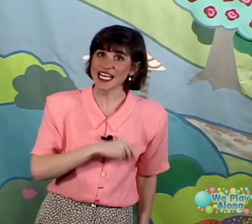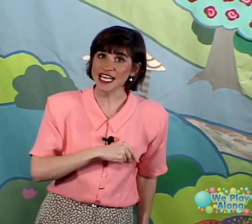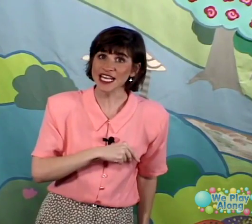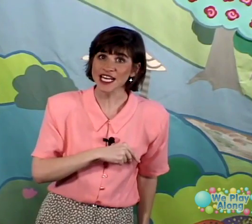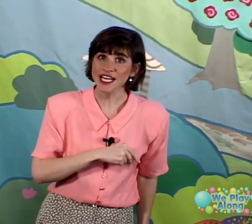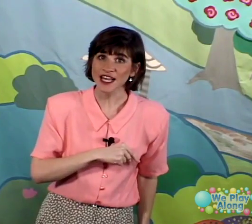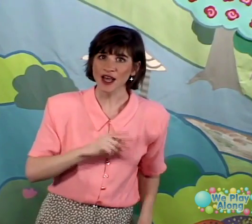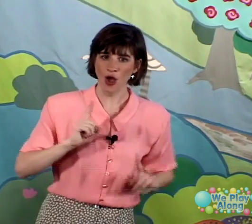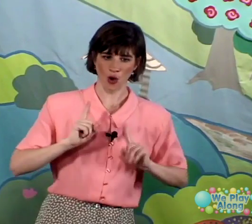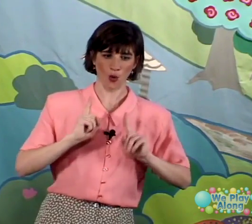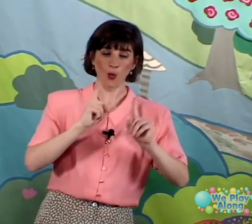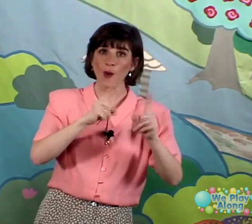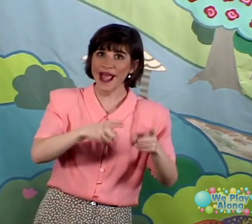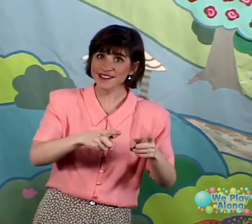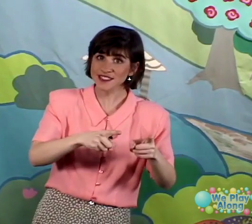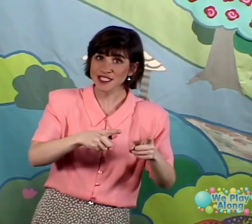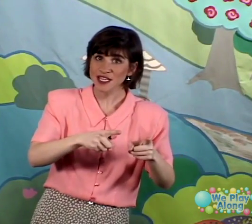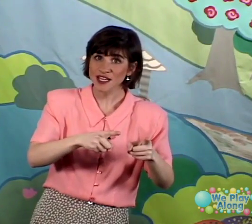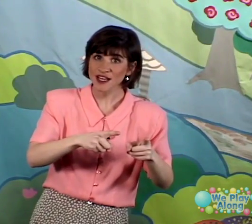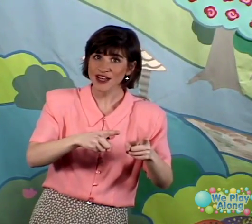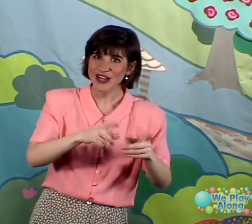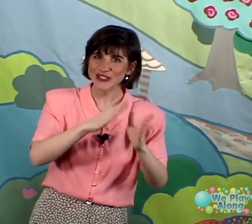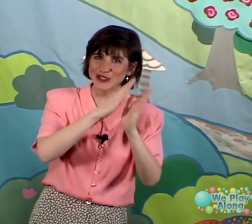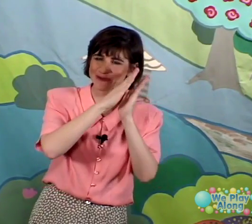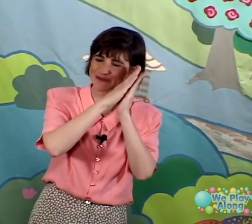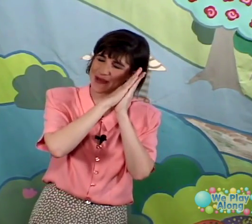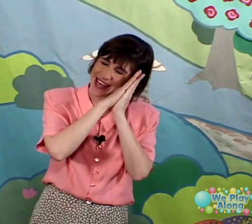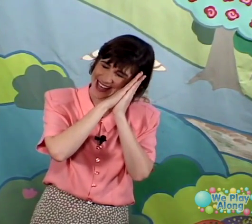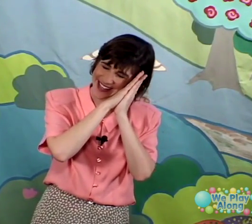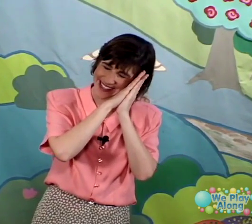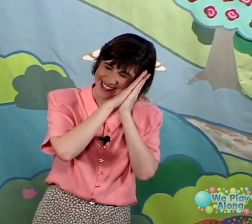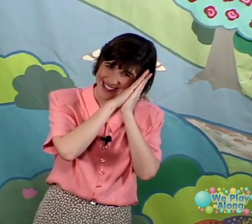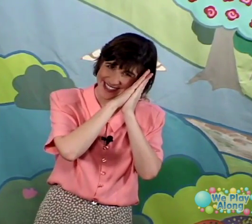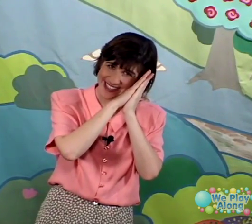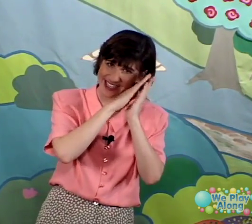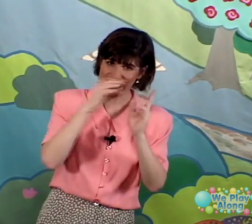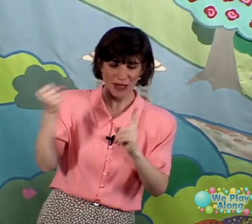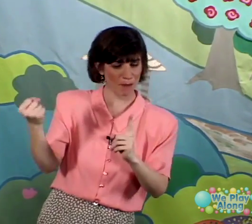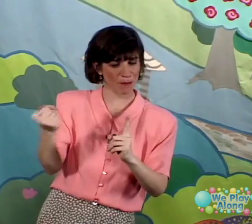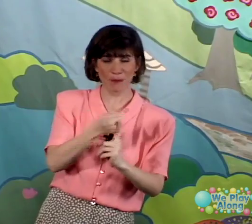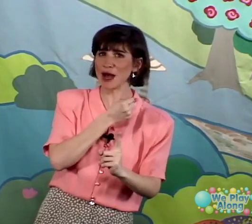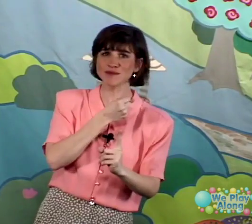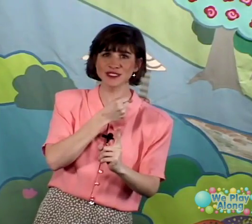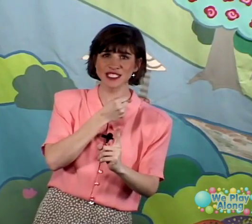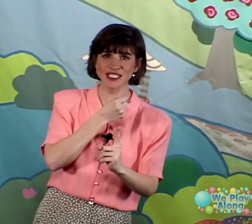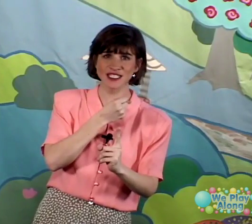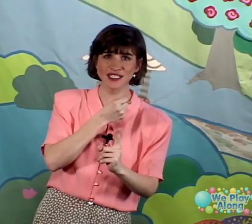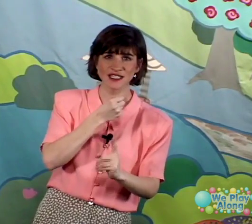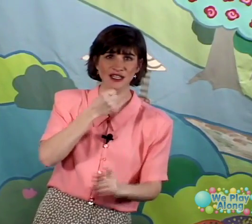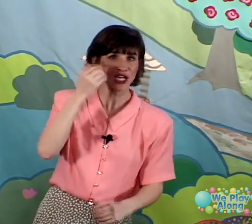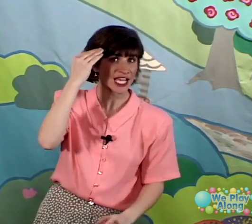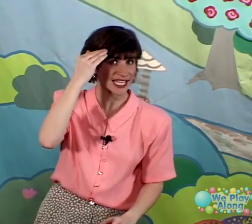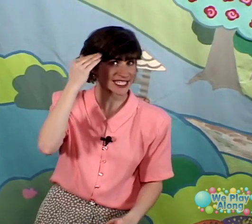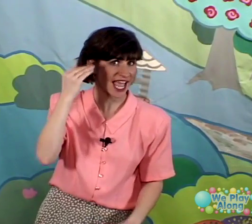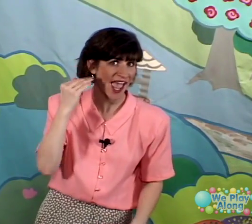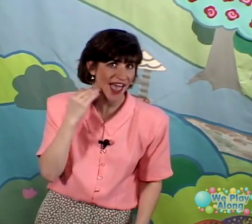He went to bed and bumped his